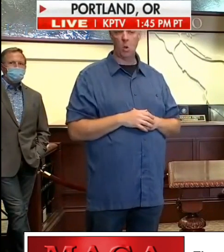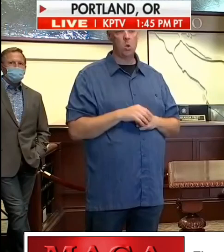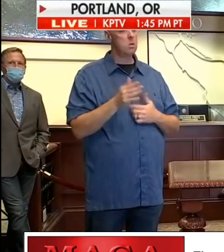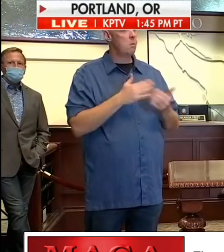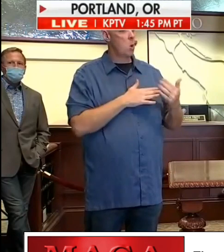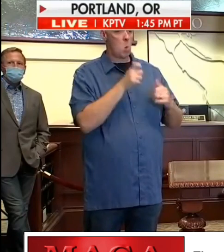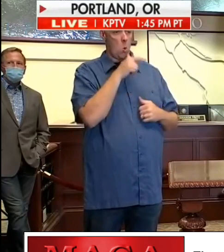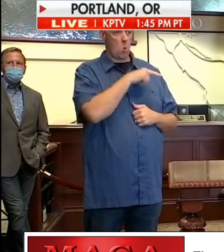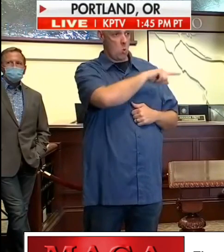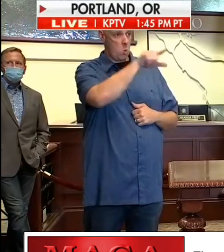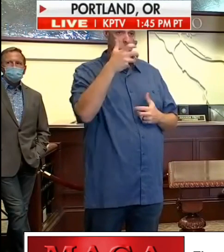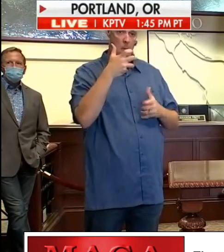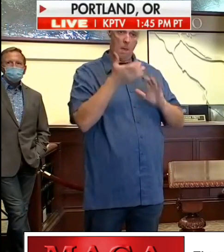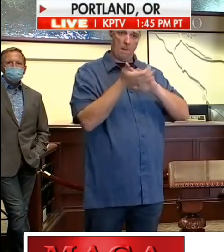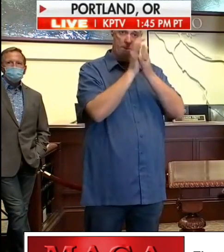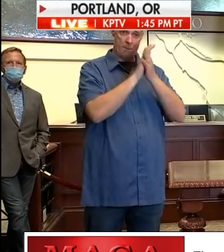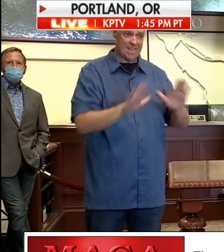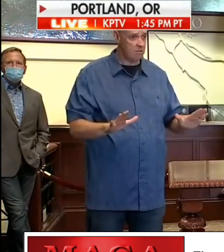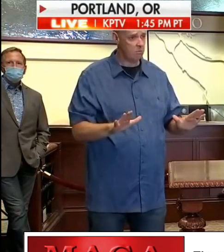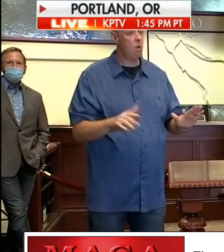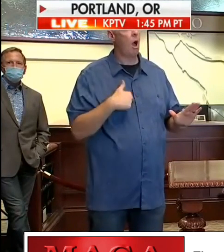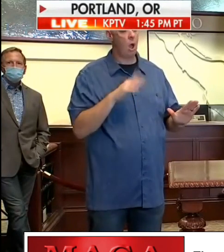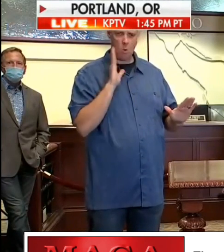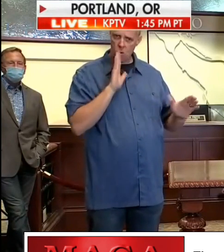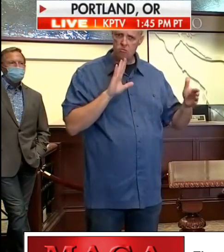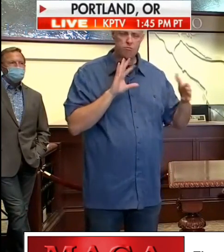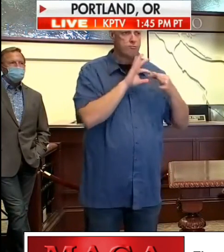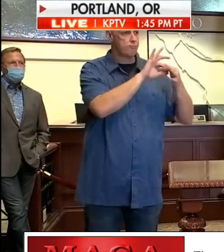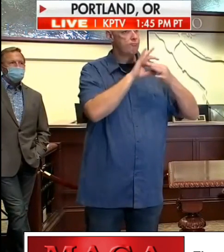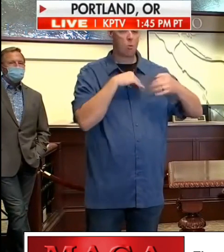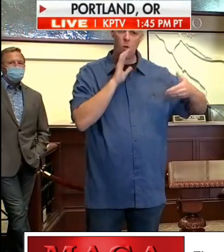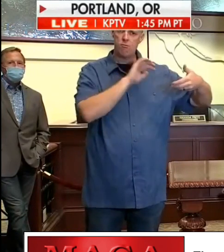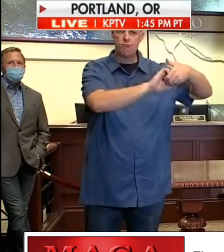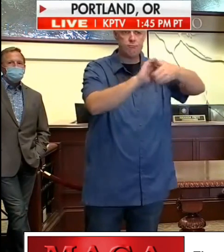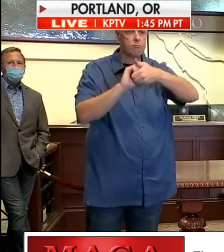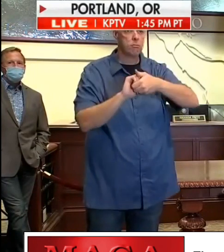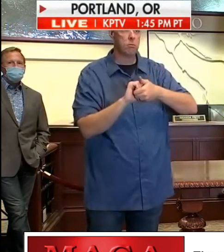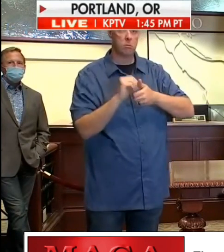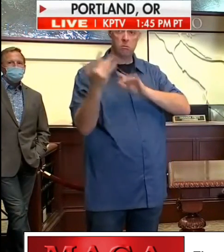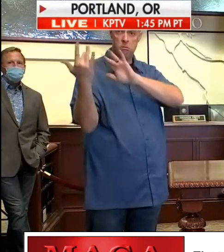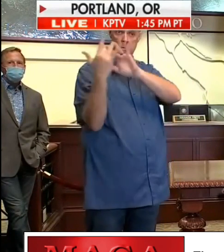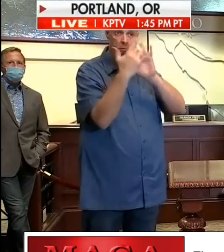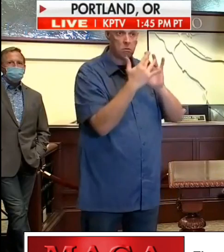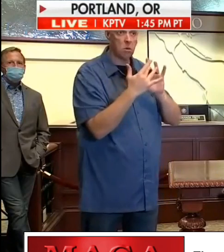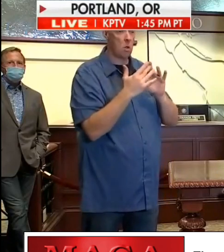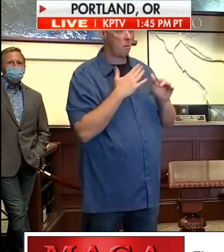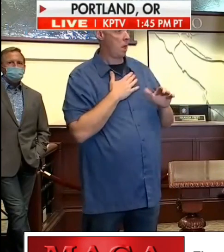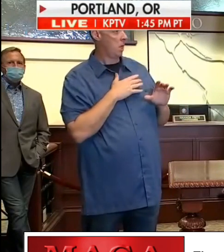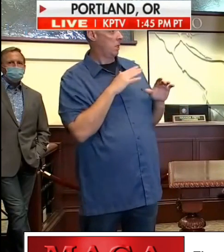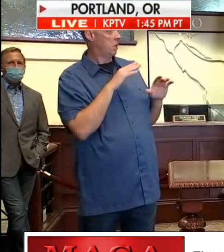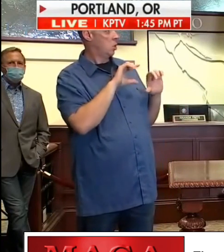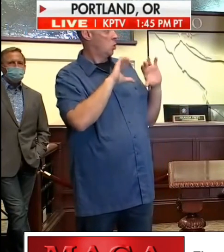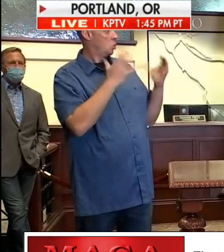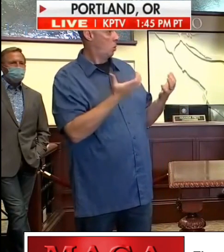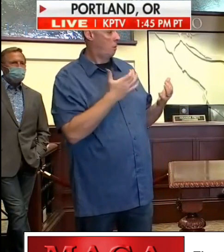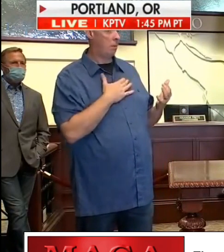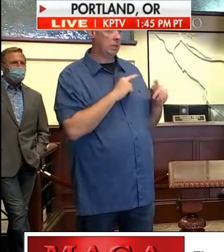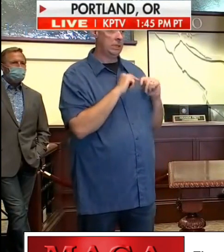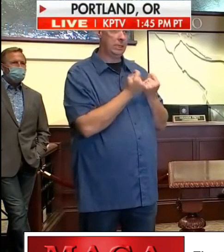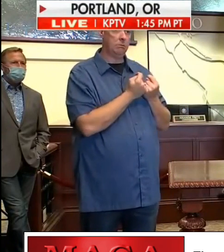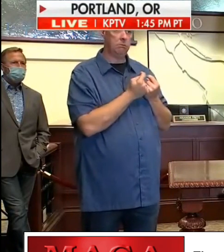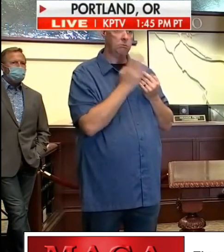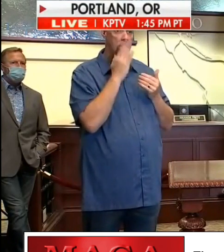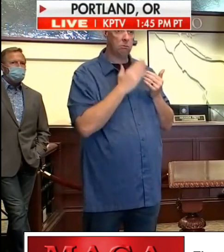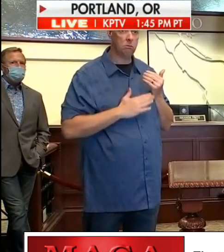bring this to a peaceful conclusion. I will reach out to whoever wants to work with me and my colleagues as we move forward